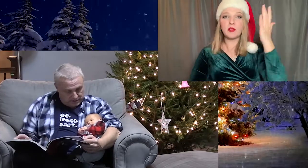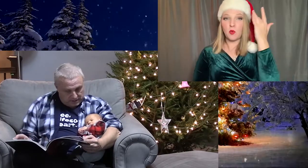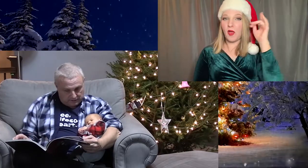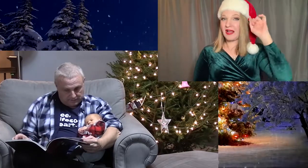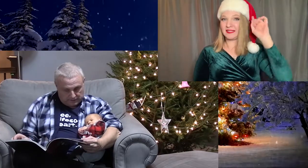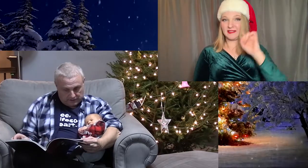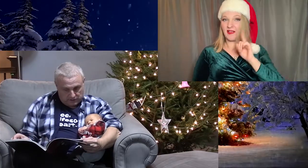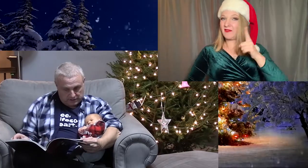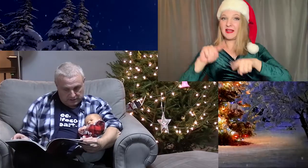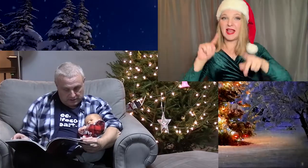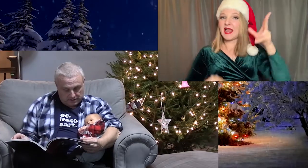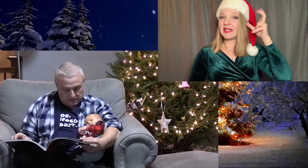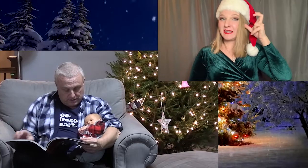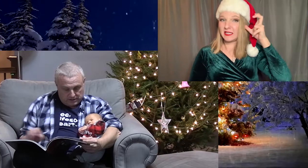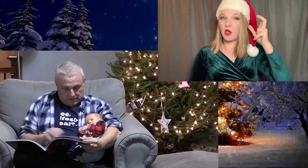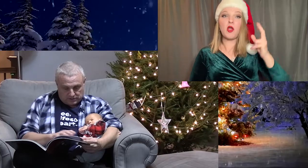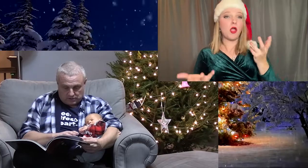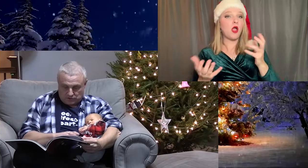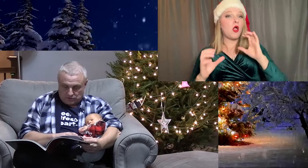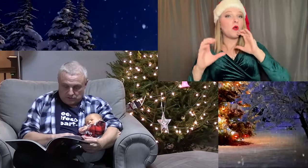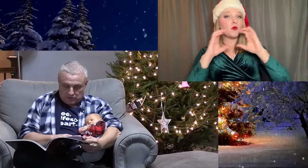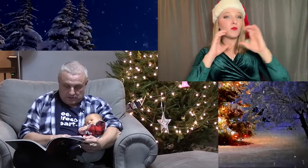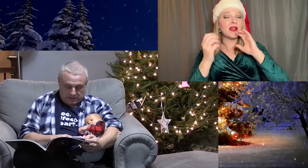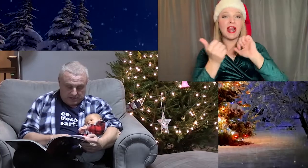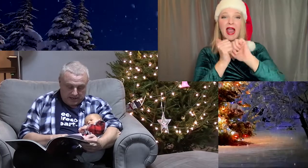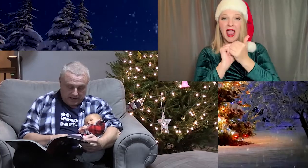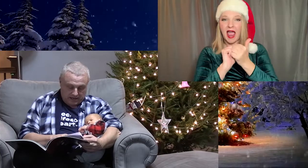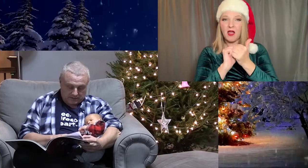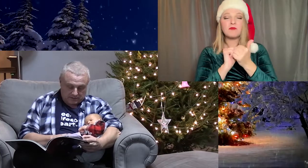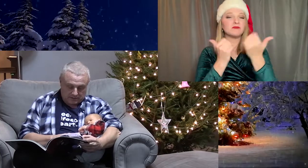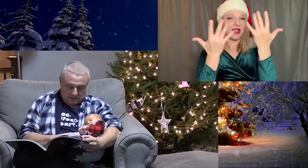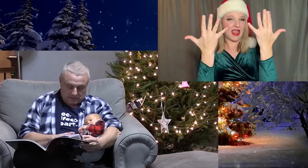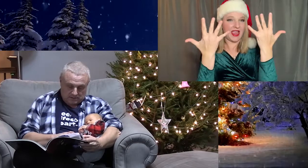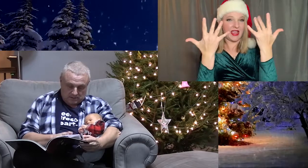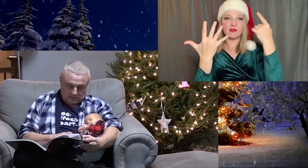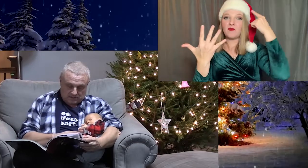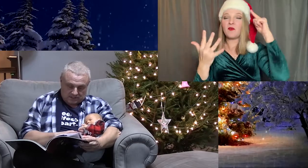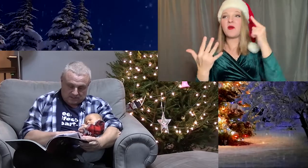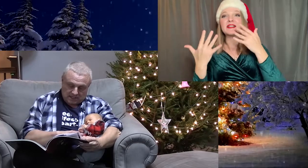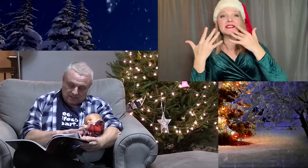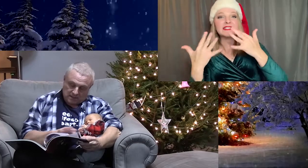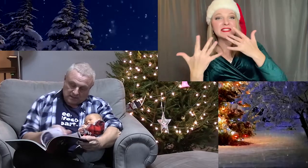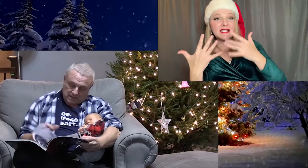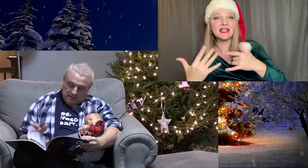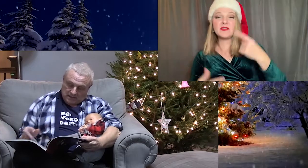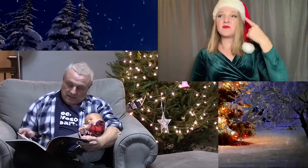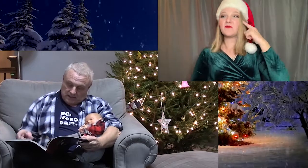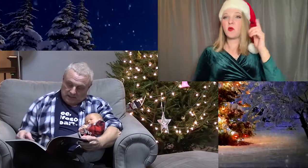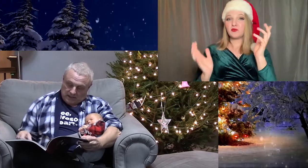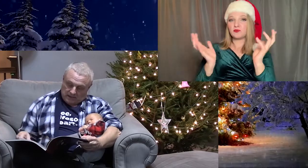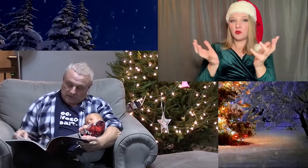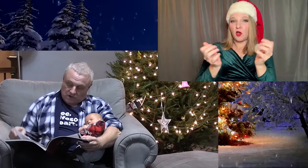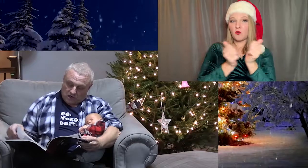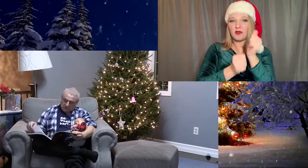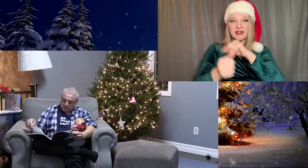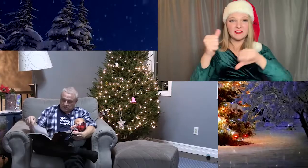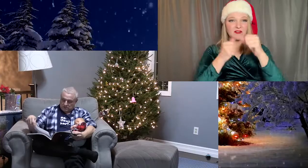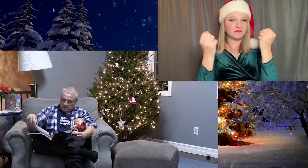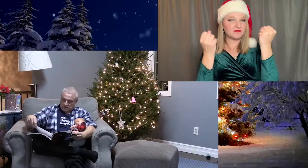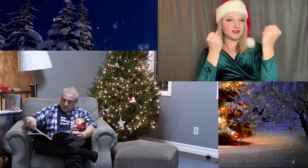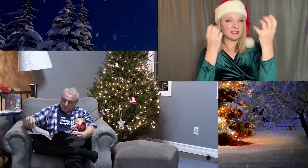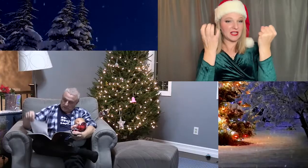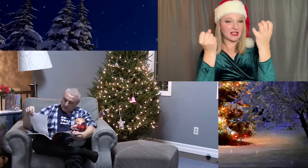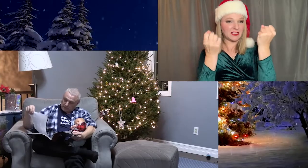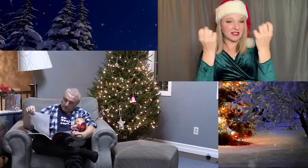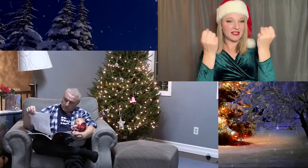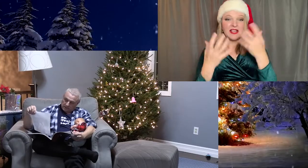people who were deaf and they couldn't hear. So they used their hands to sing and talk to each